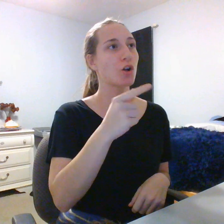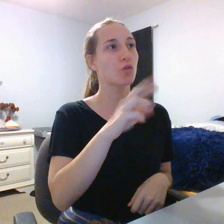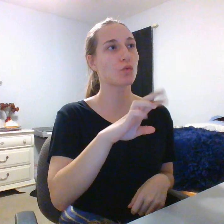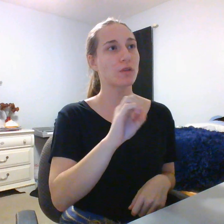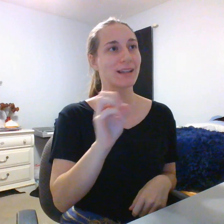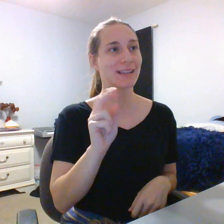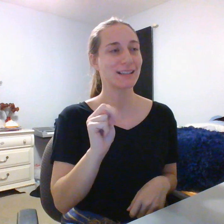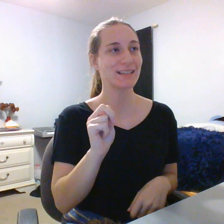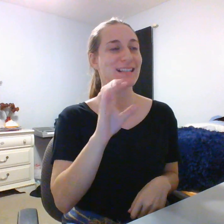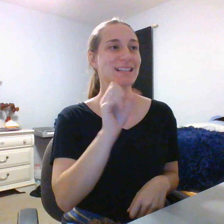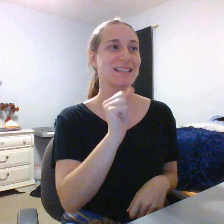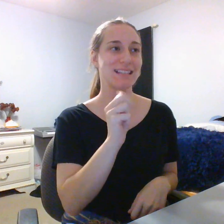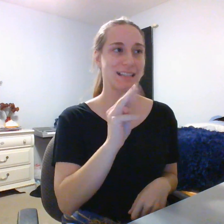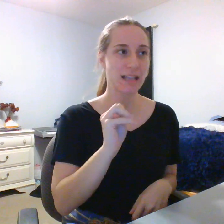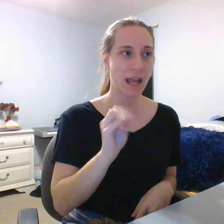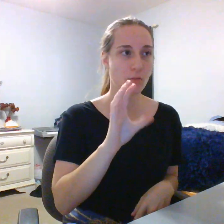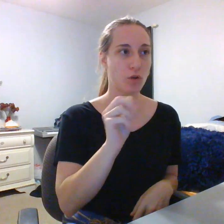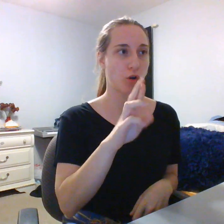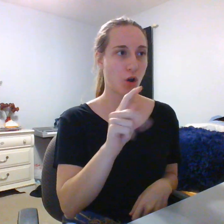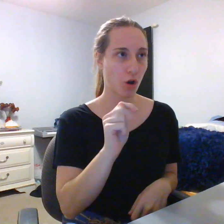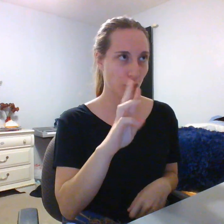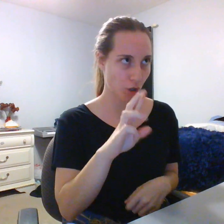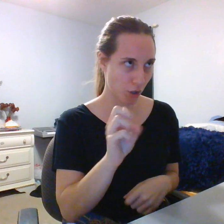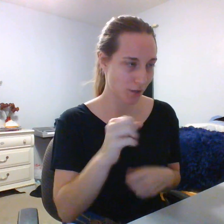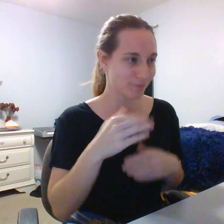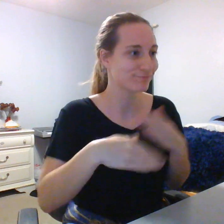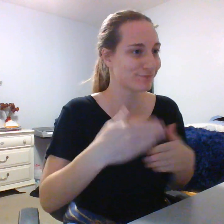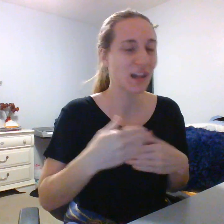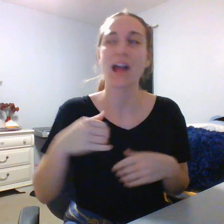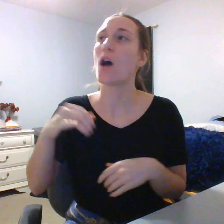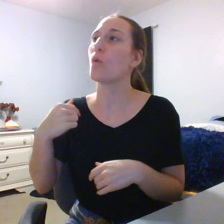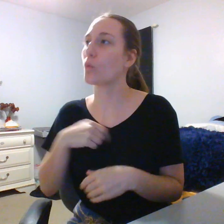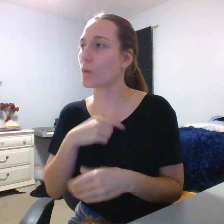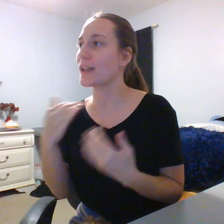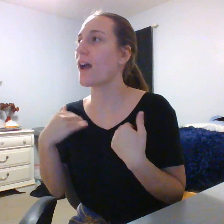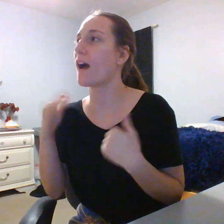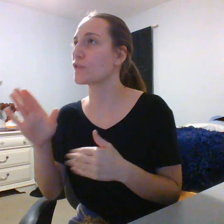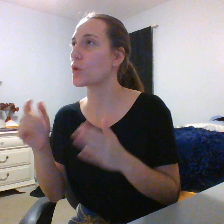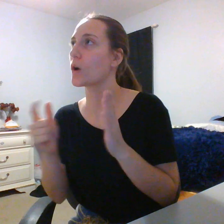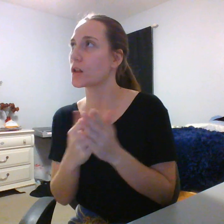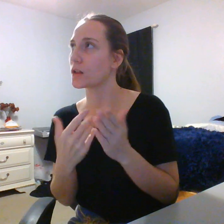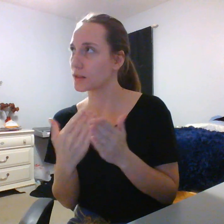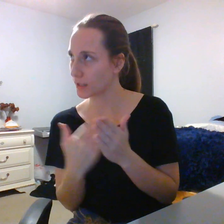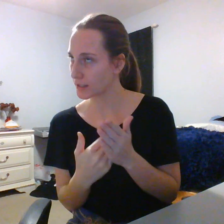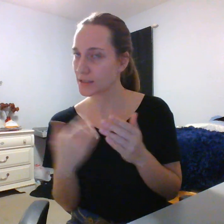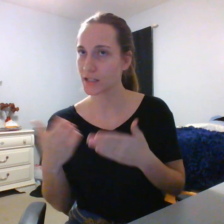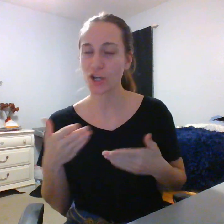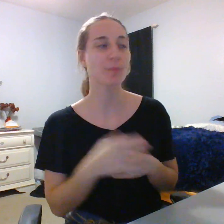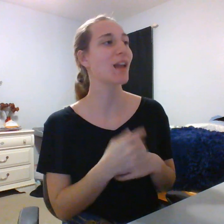patient testimonies here. You don't need to repeat them. Those are the names of the spouses of every patient I've ever lost. I remember every single one of them.